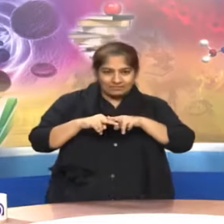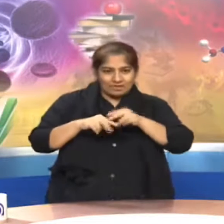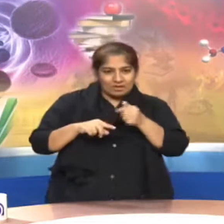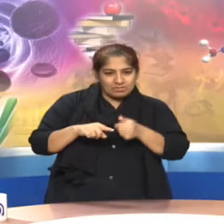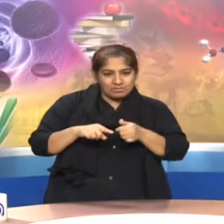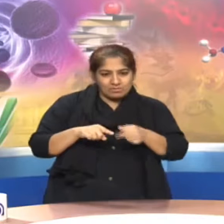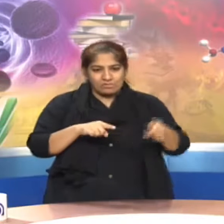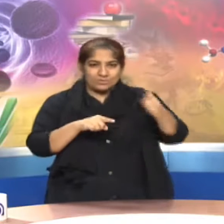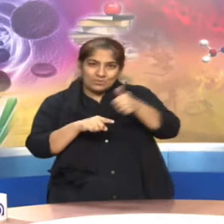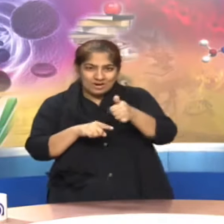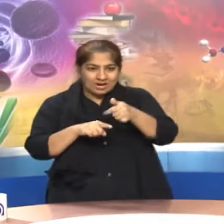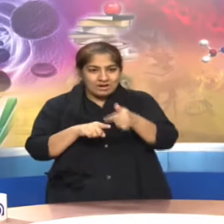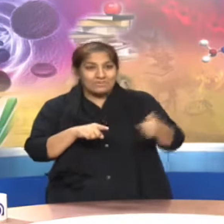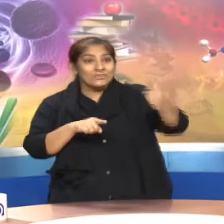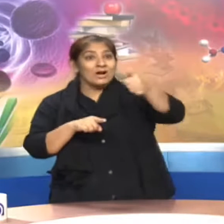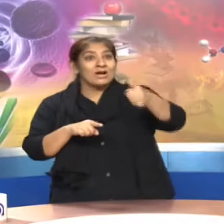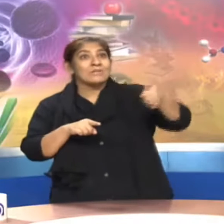The second point is about the